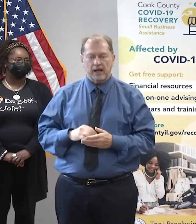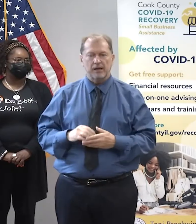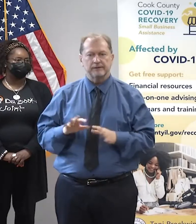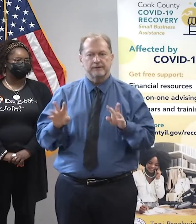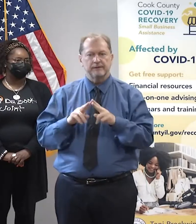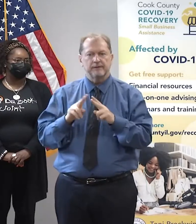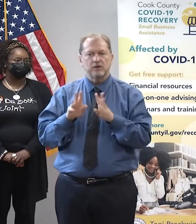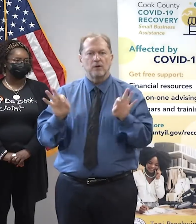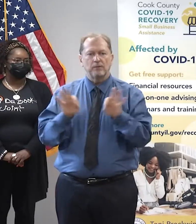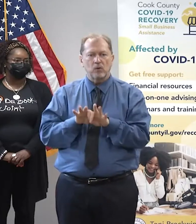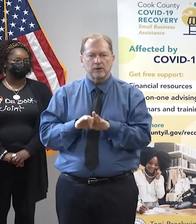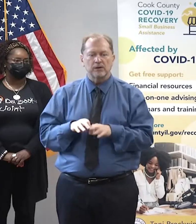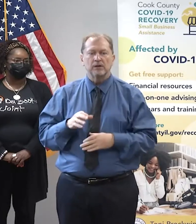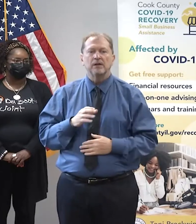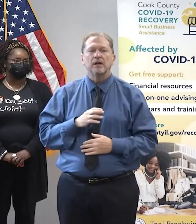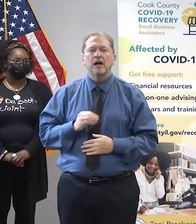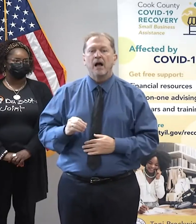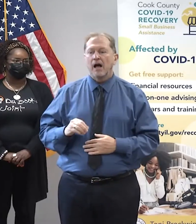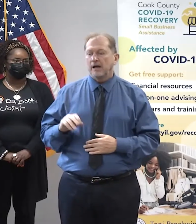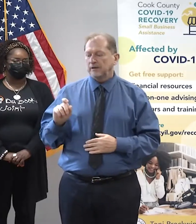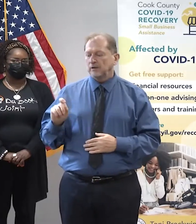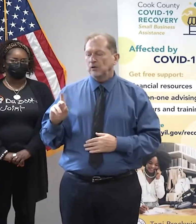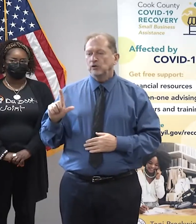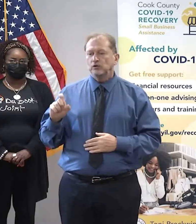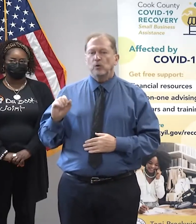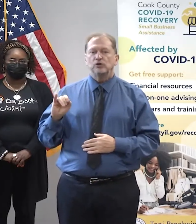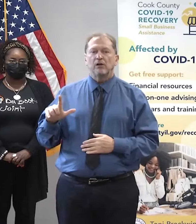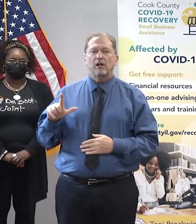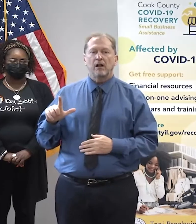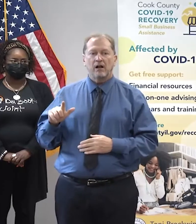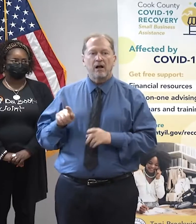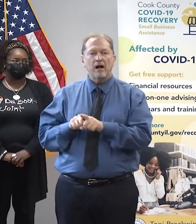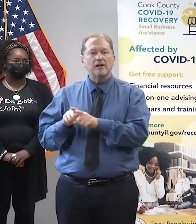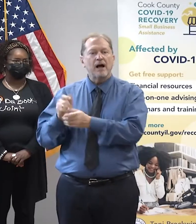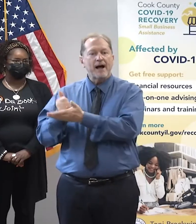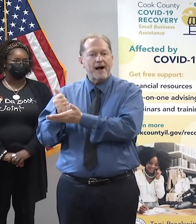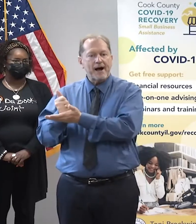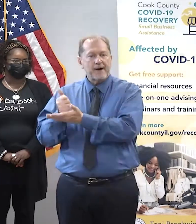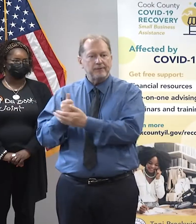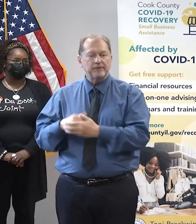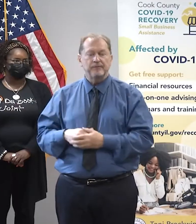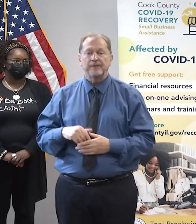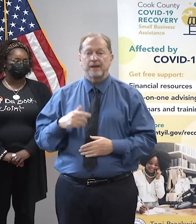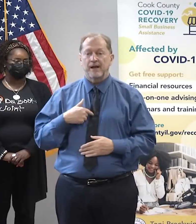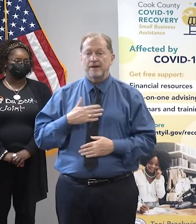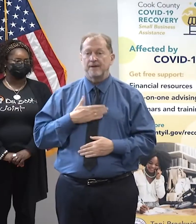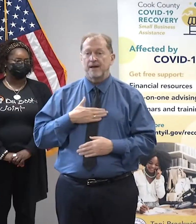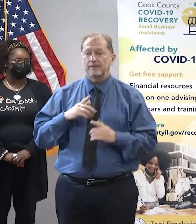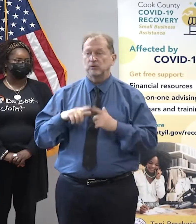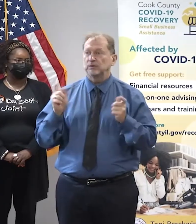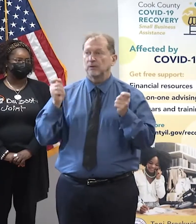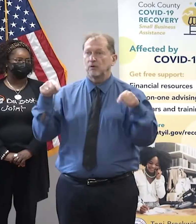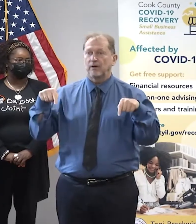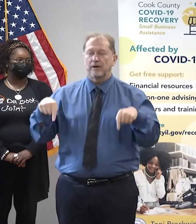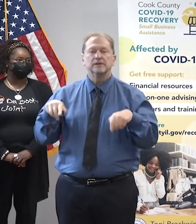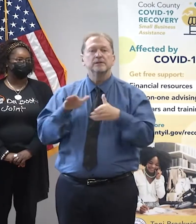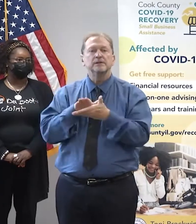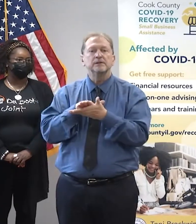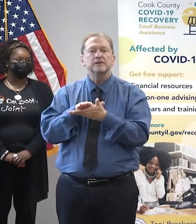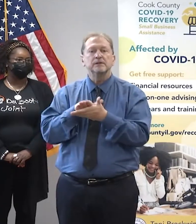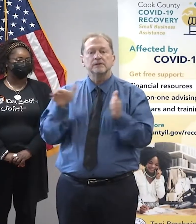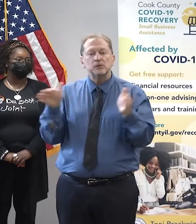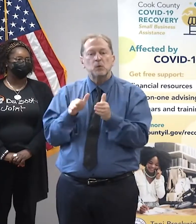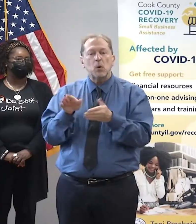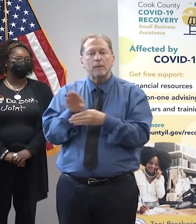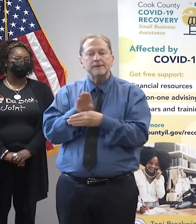critical. Soshi, thank you for your leadership and commitment in this moment. I'm happy to celebrate Small Business Week throughout Cook